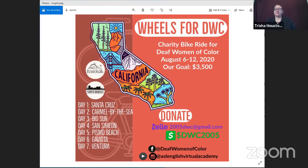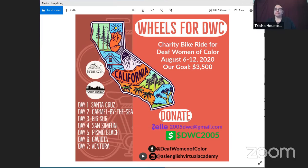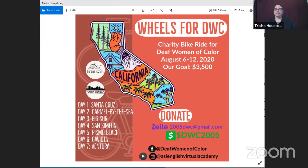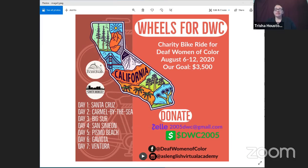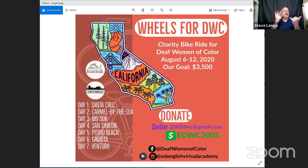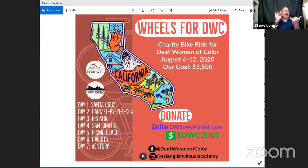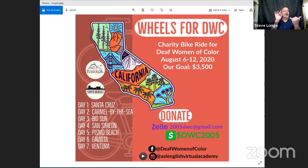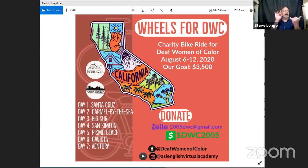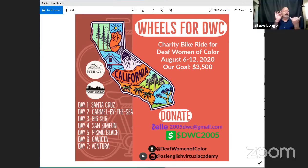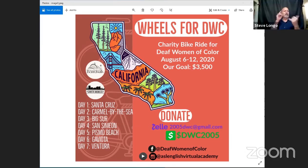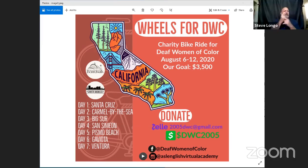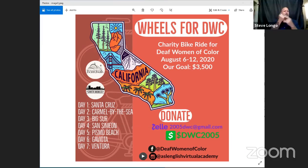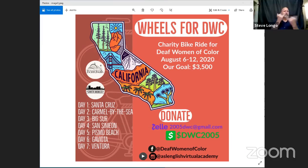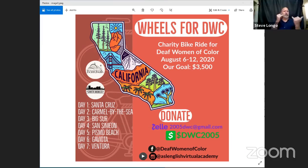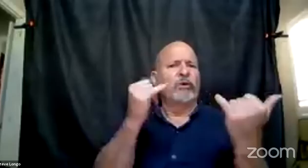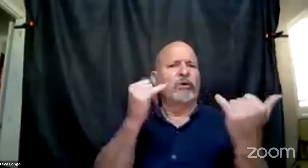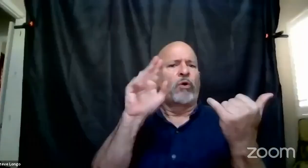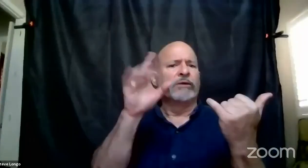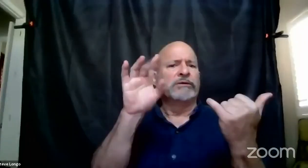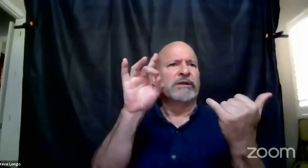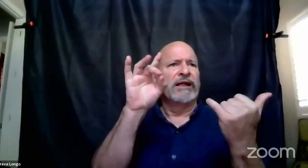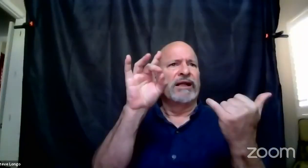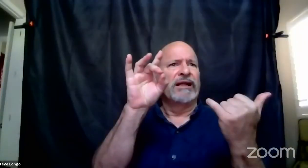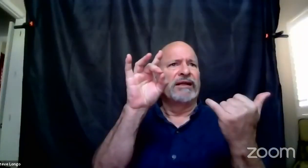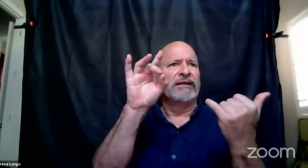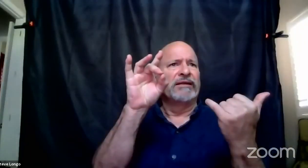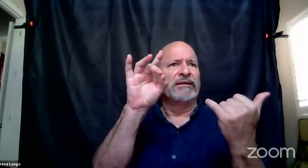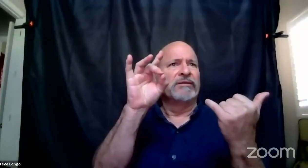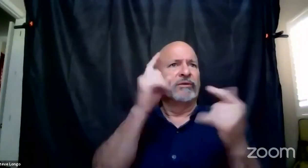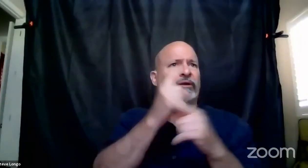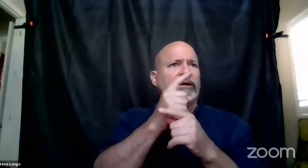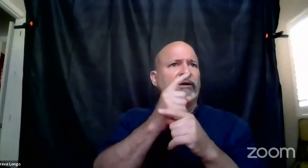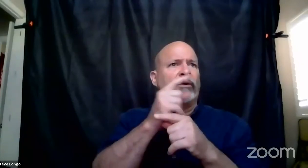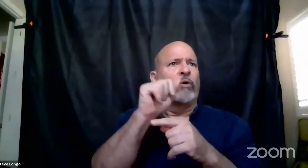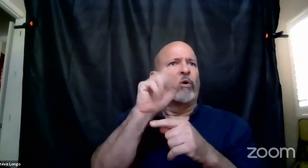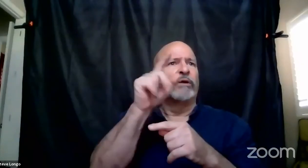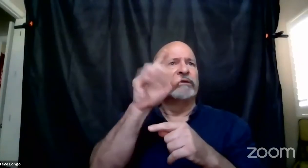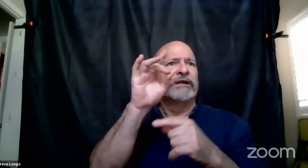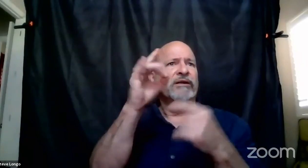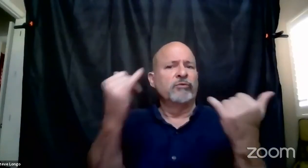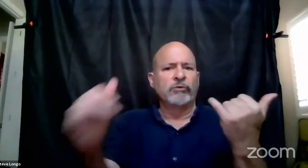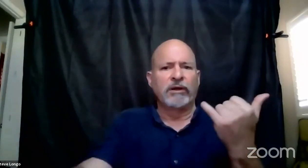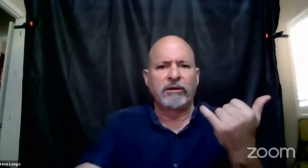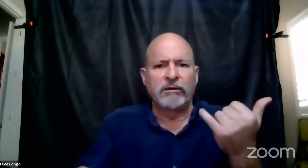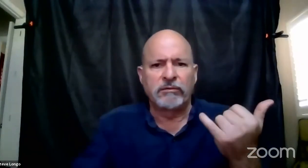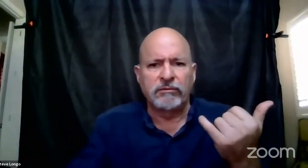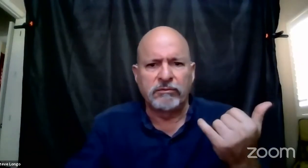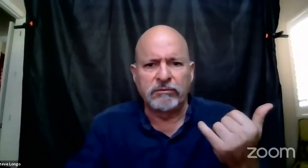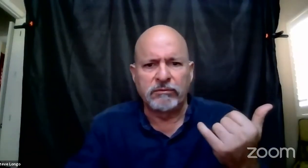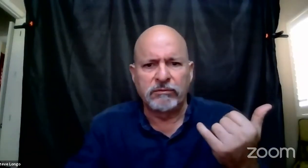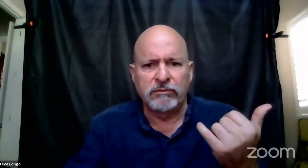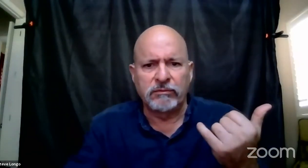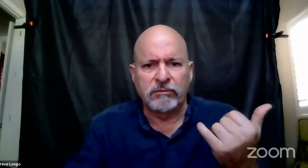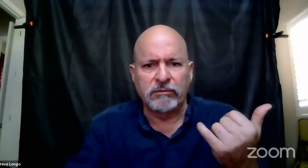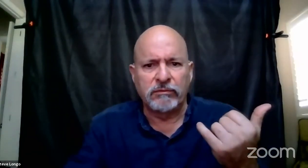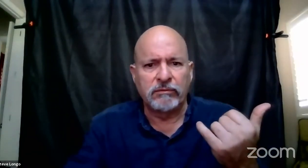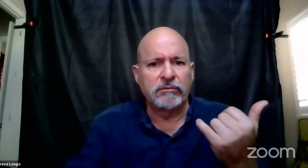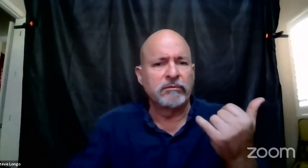And Steve Longo is asking, is this the 8th time we've done this event? Oh, is it on August the 8th?